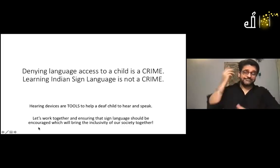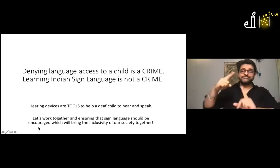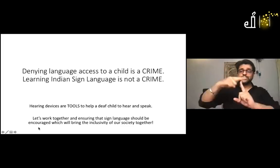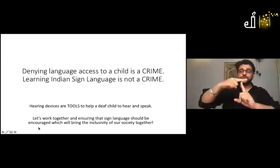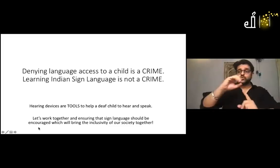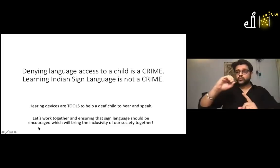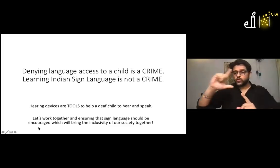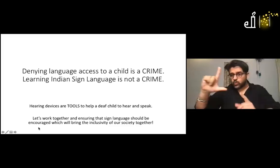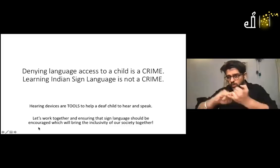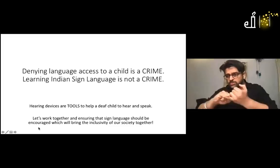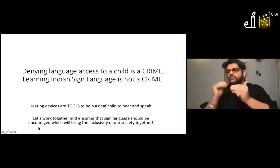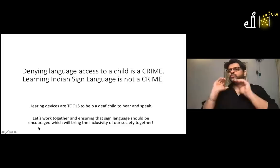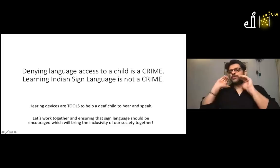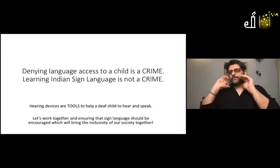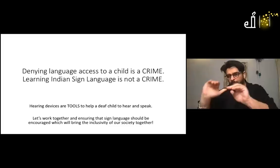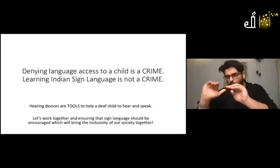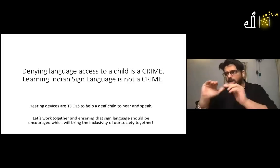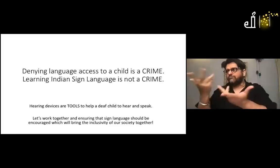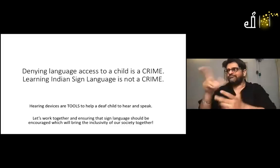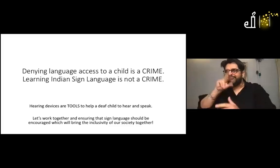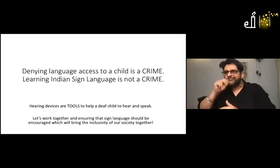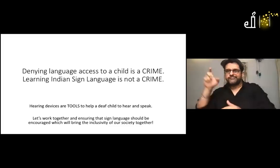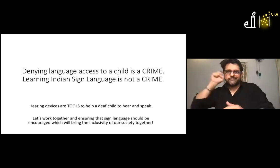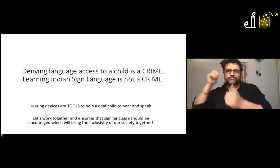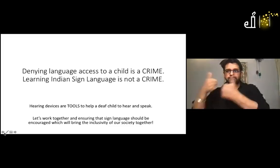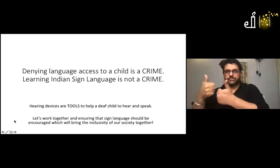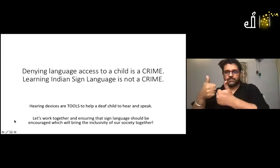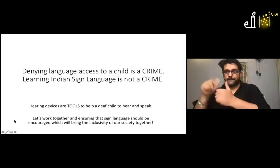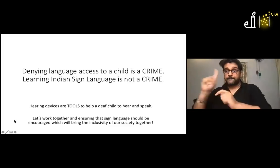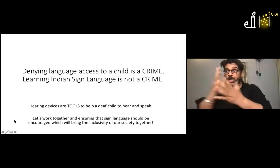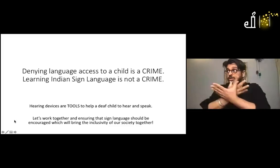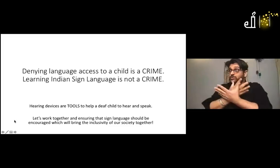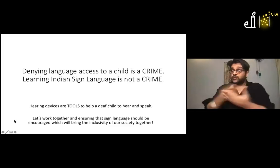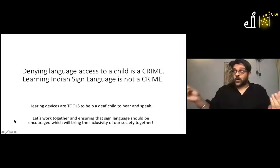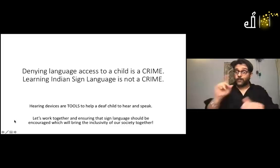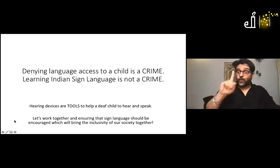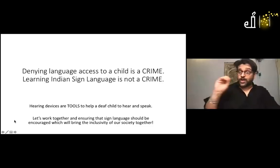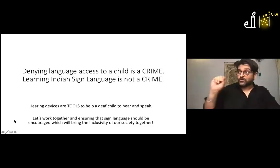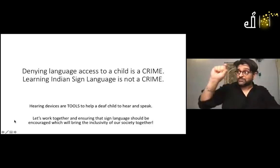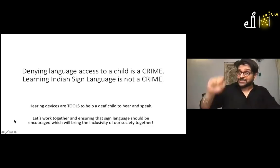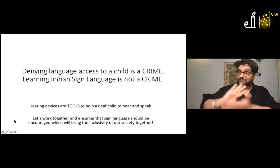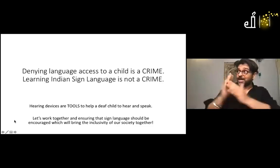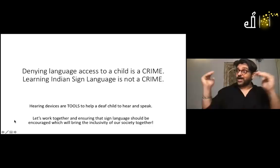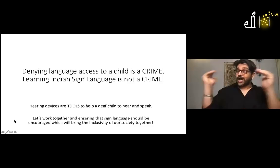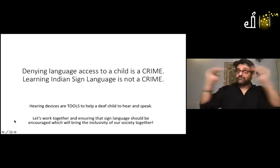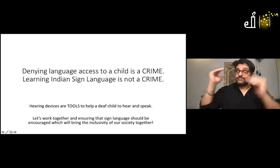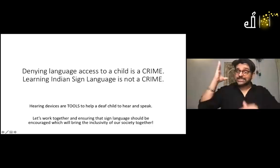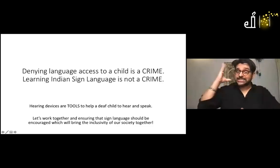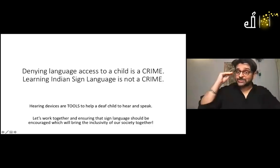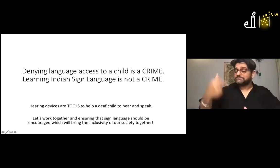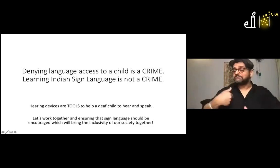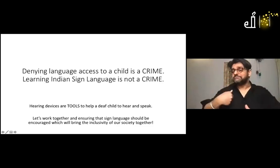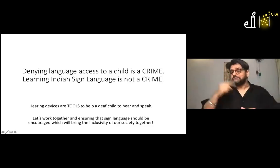In my opinion, cochlear implants or hearing aids are a tool to support, but they never solve